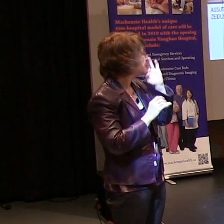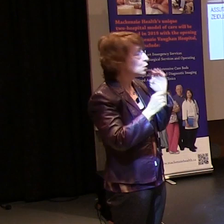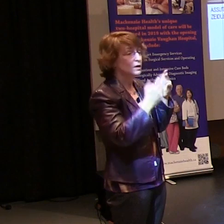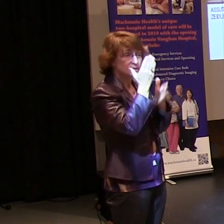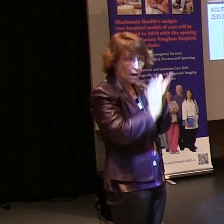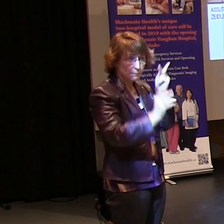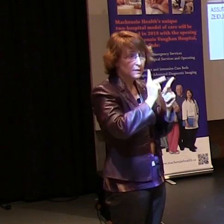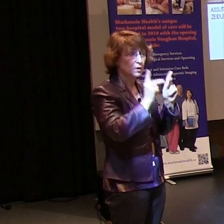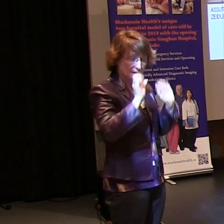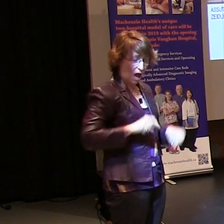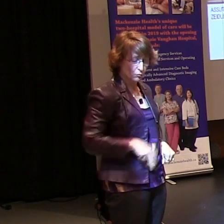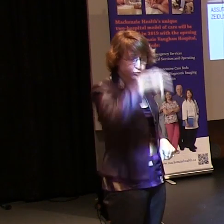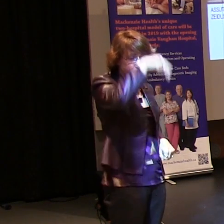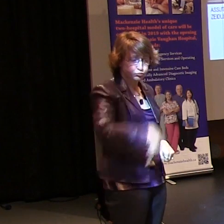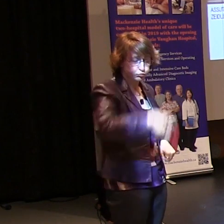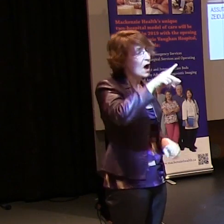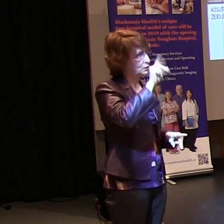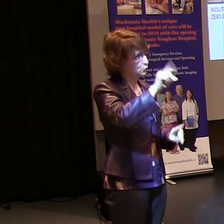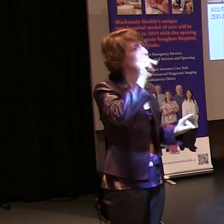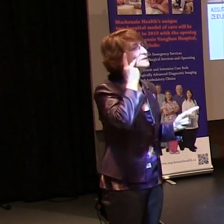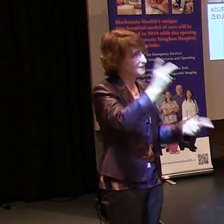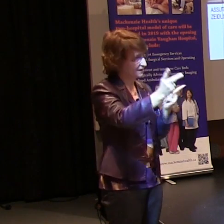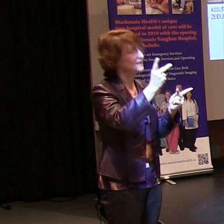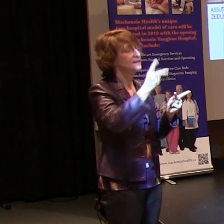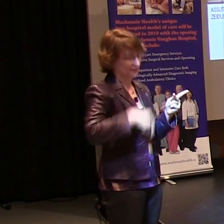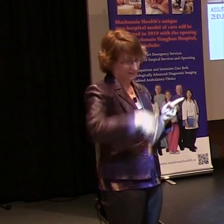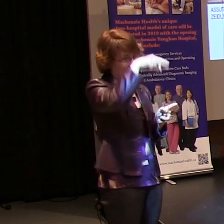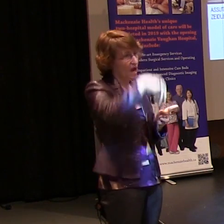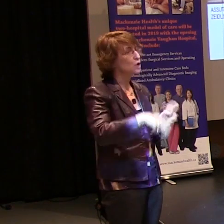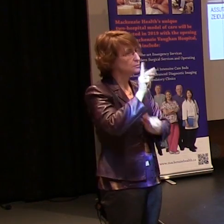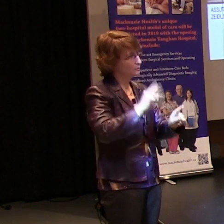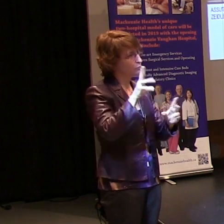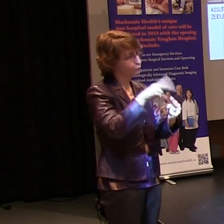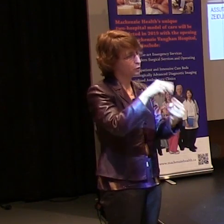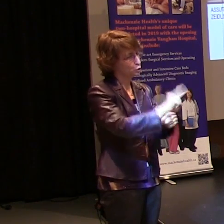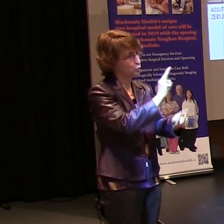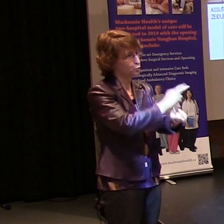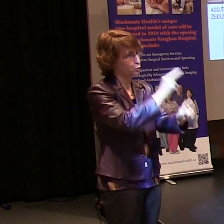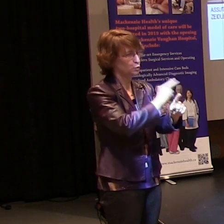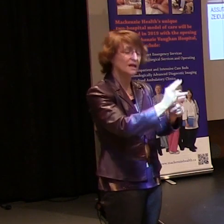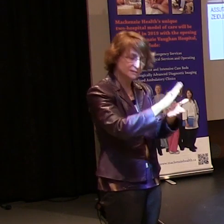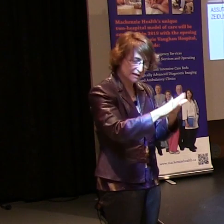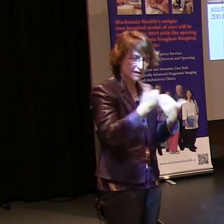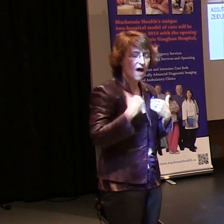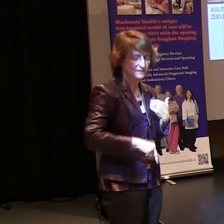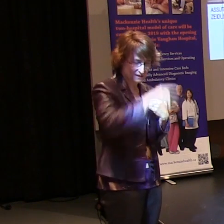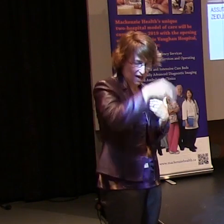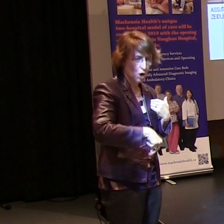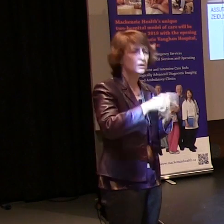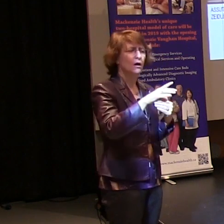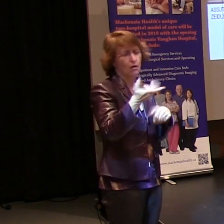take the stairs, and we see more and more the stairs become kind of a feature that, it's nice to have. Obviously, you have all